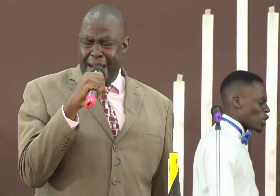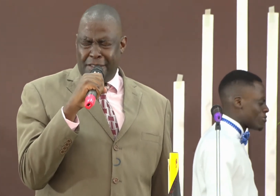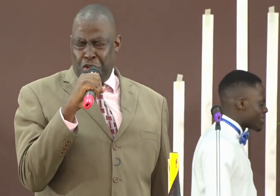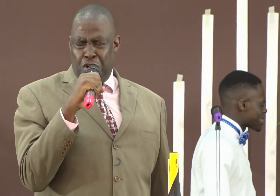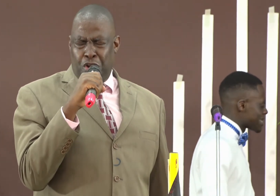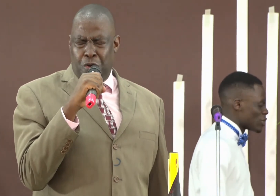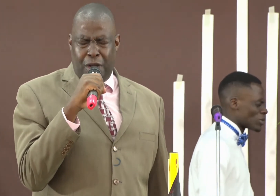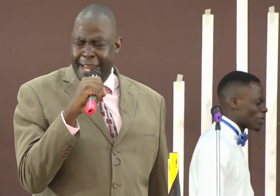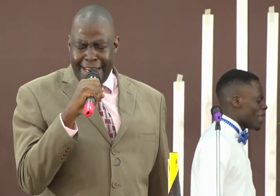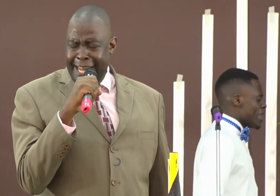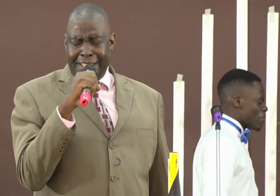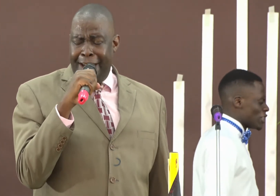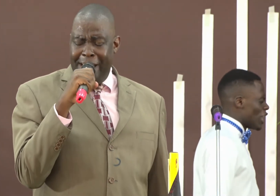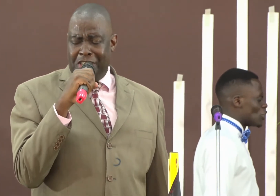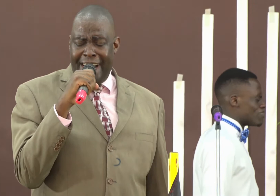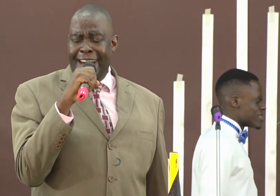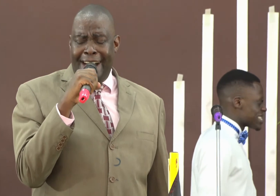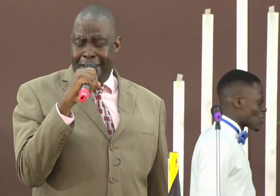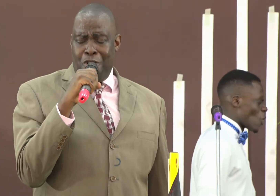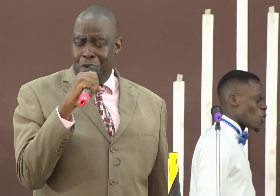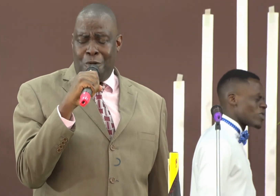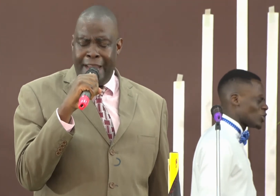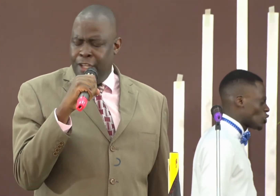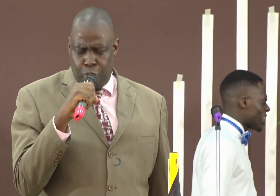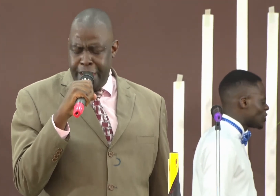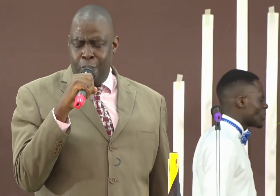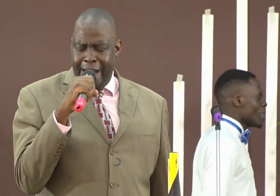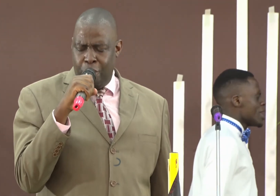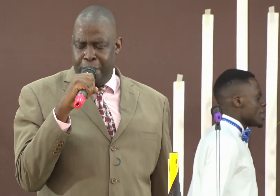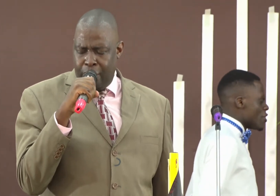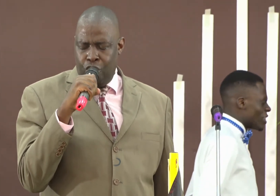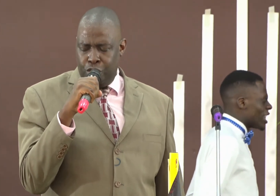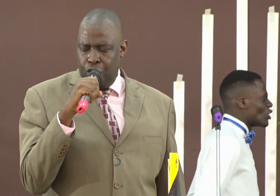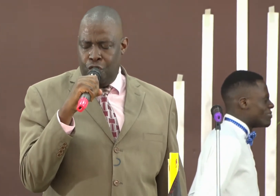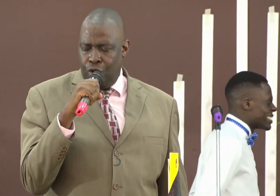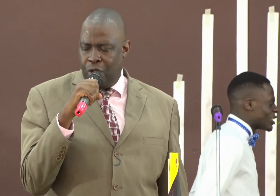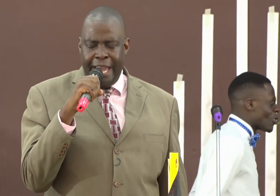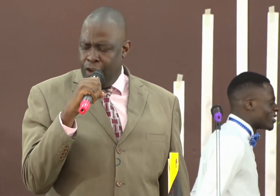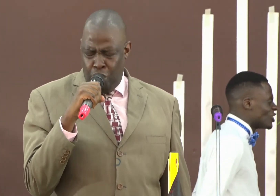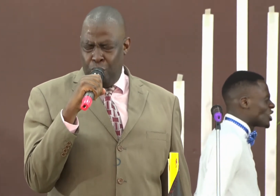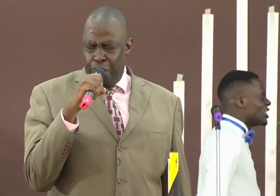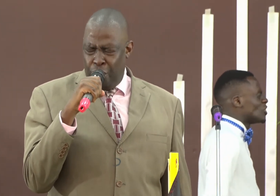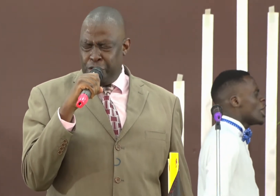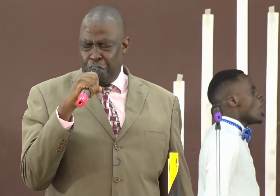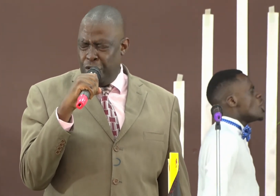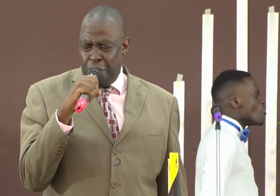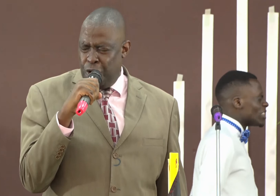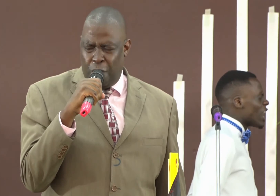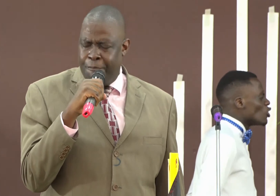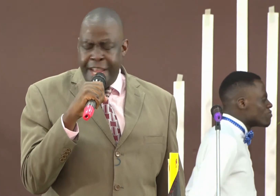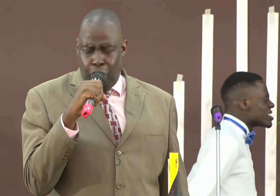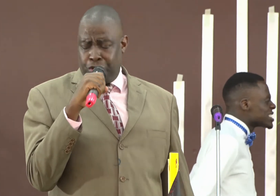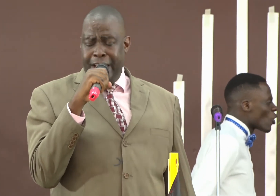tozereta masogo natama chagarero wewayo mikono jo omoyo